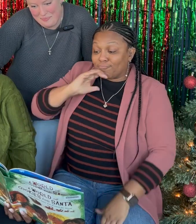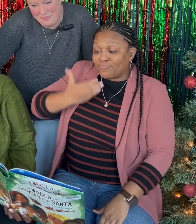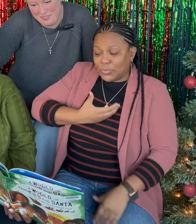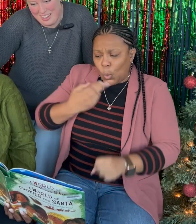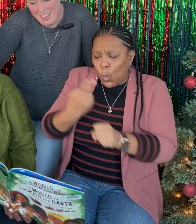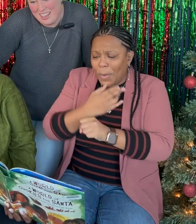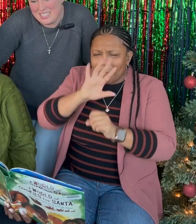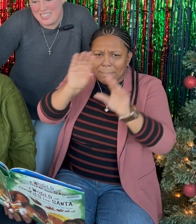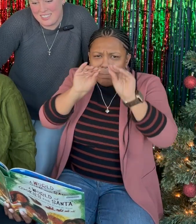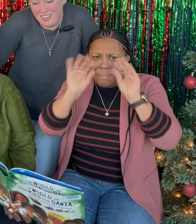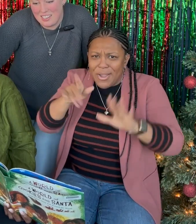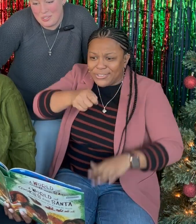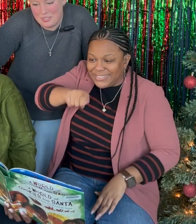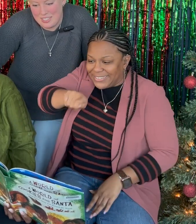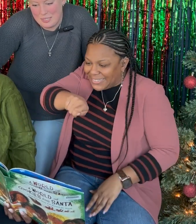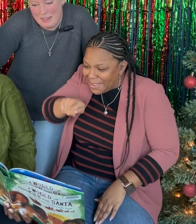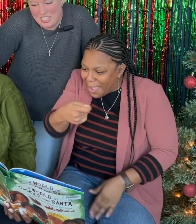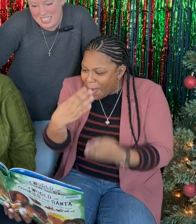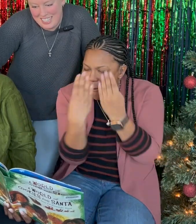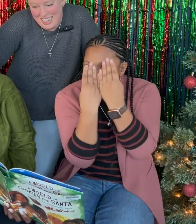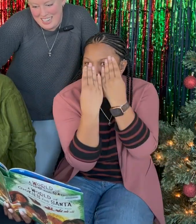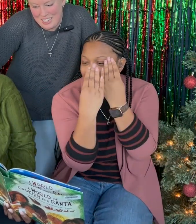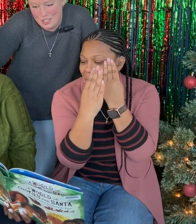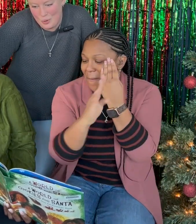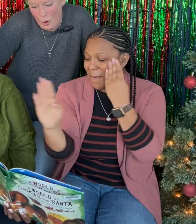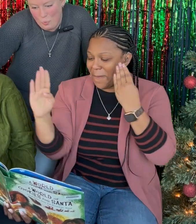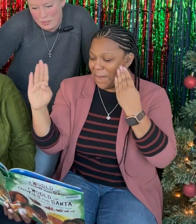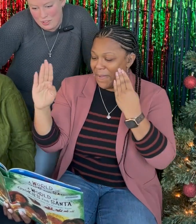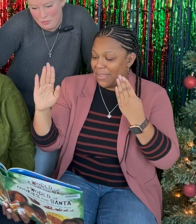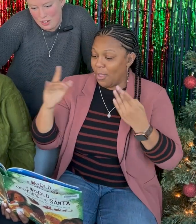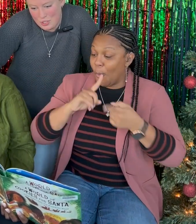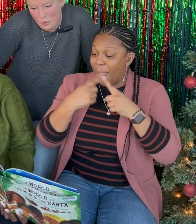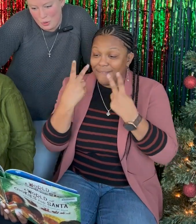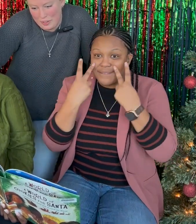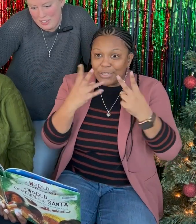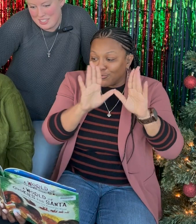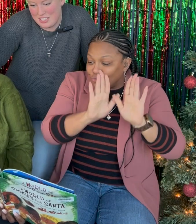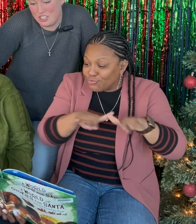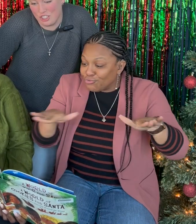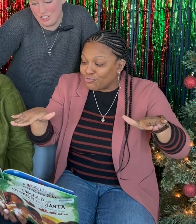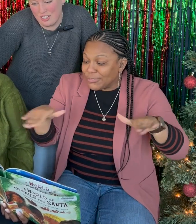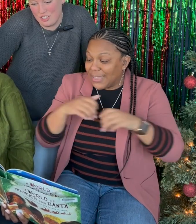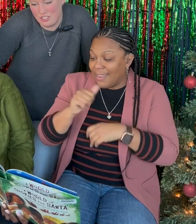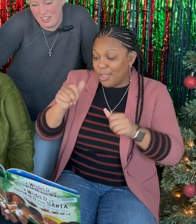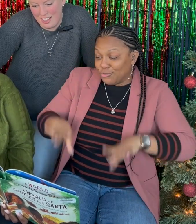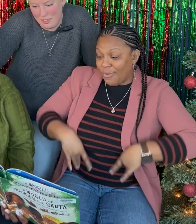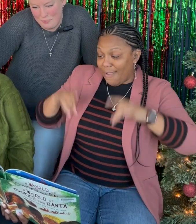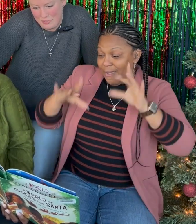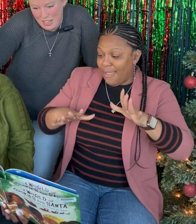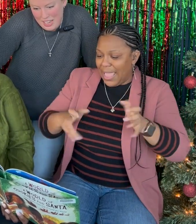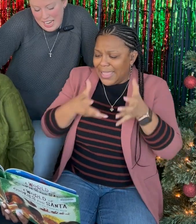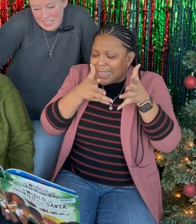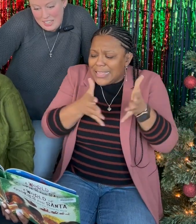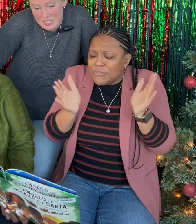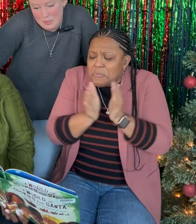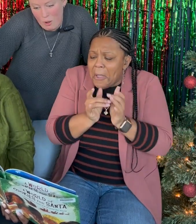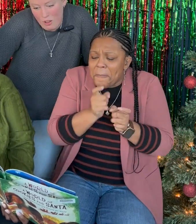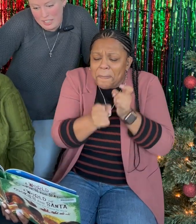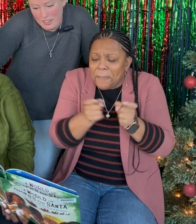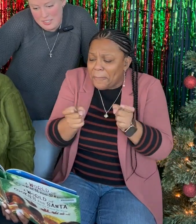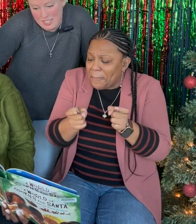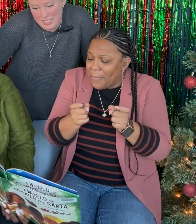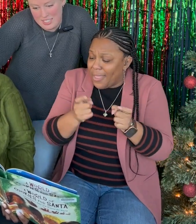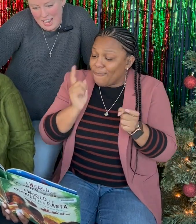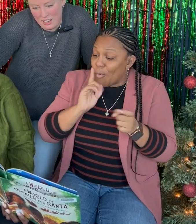Australia. Santa Claus uses his magic key to open the front door when he visits children in Australia. He leaves